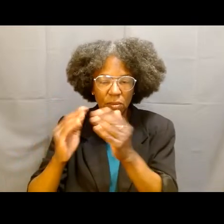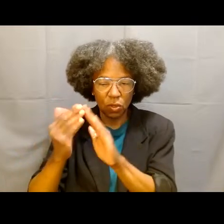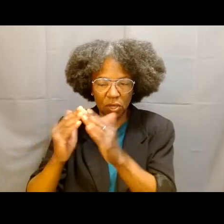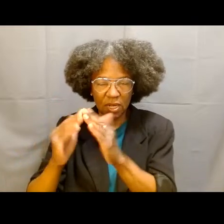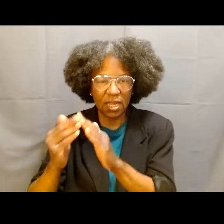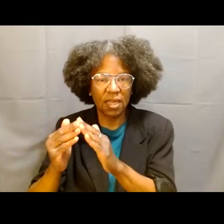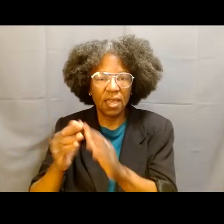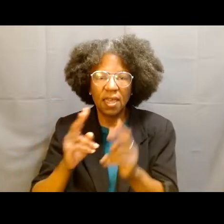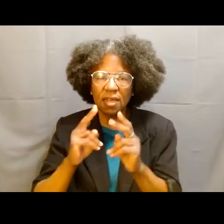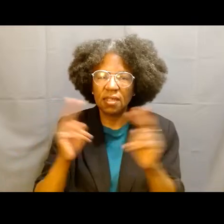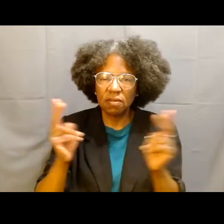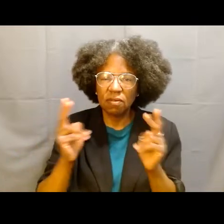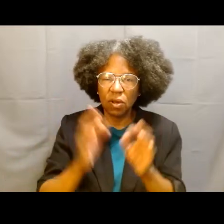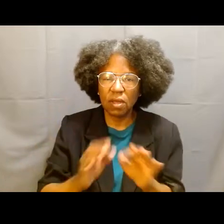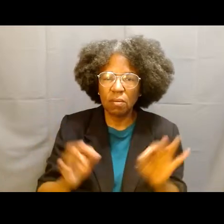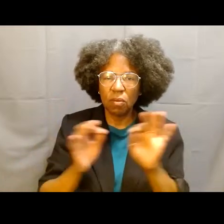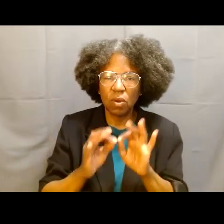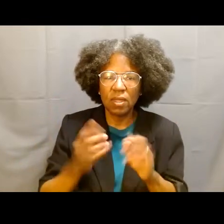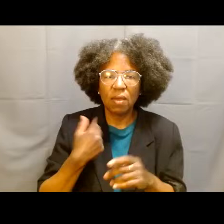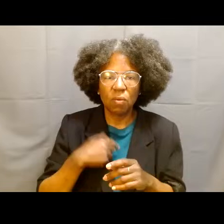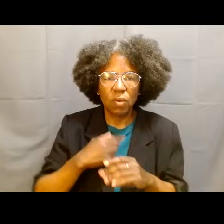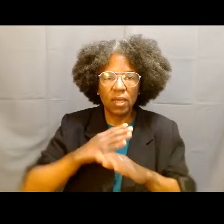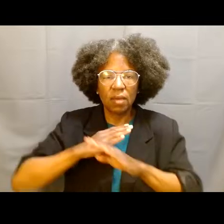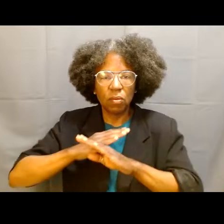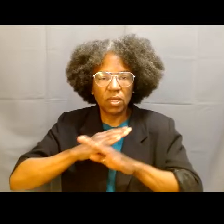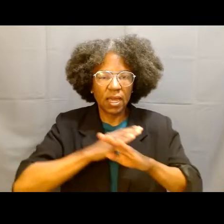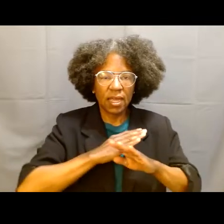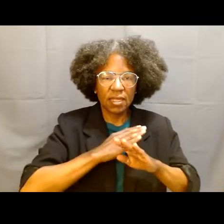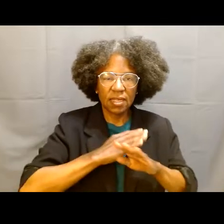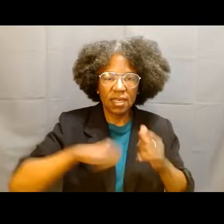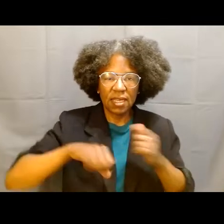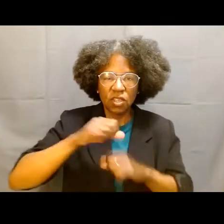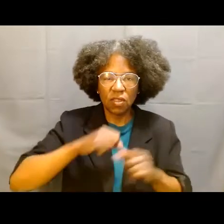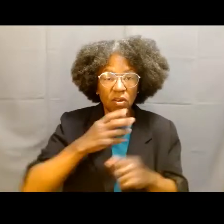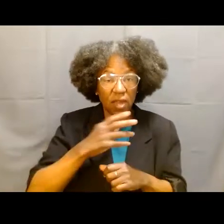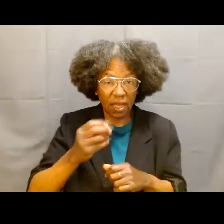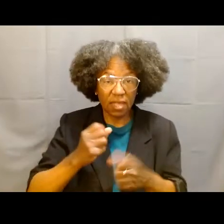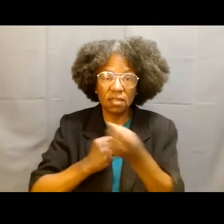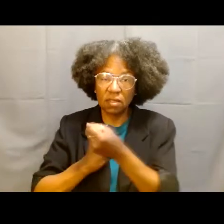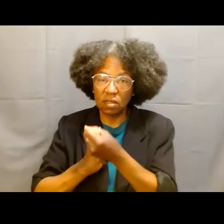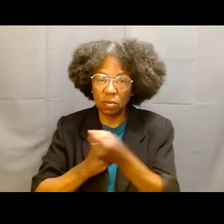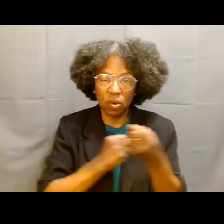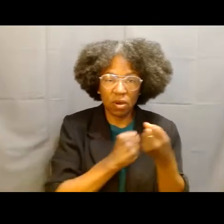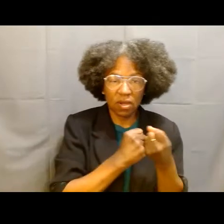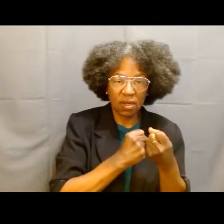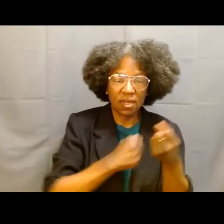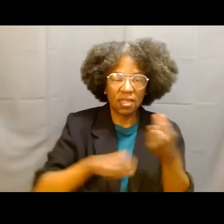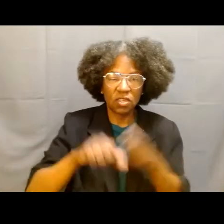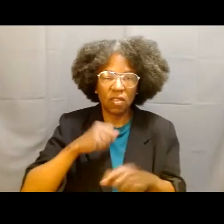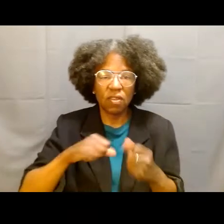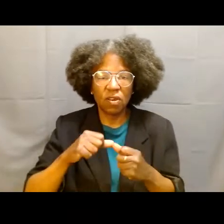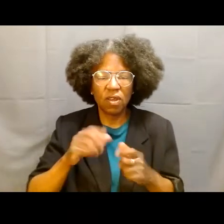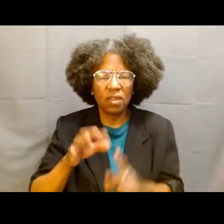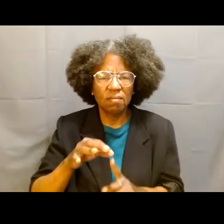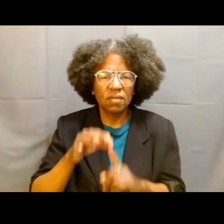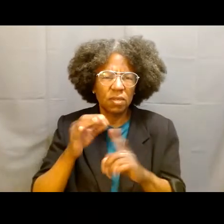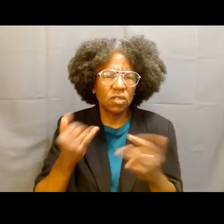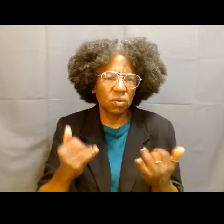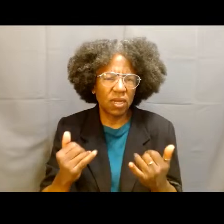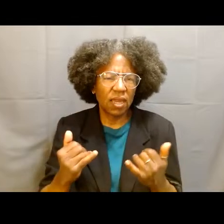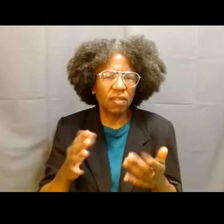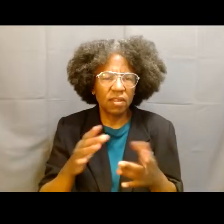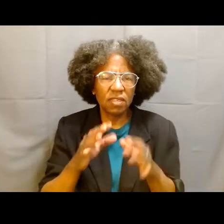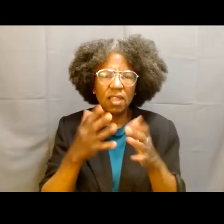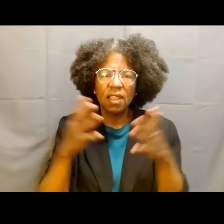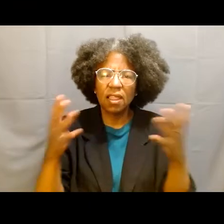we protect each other and support each other, especially right now as there is a lot of language out